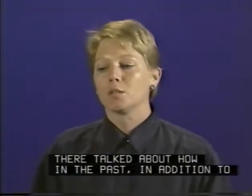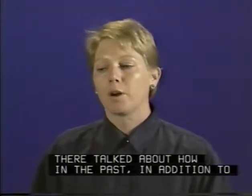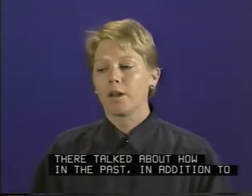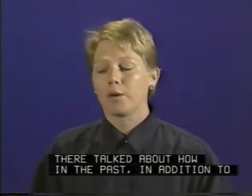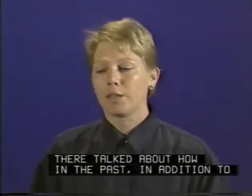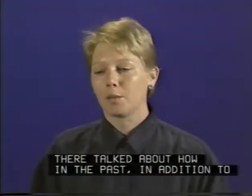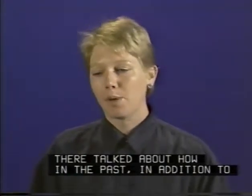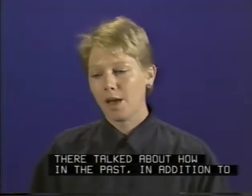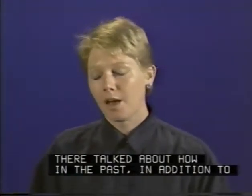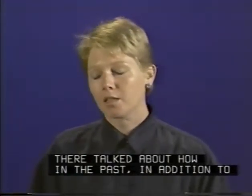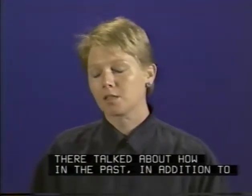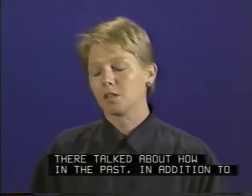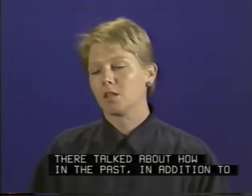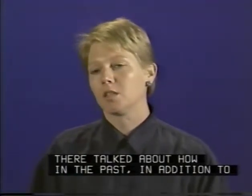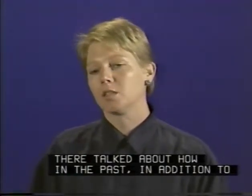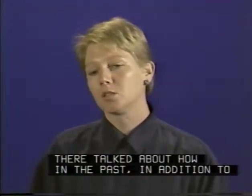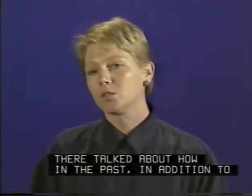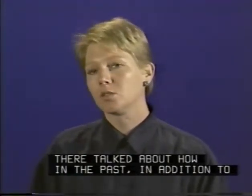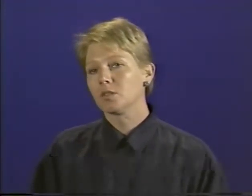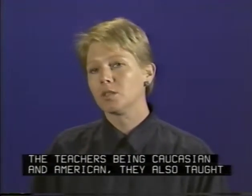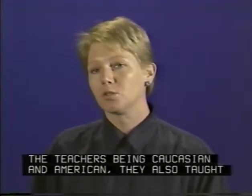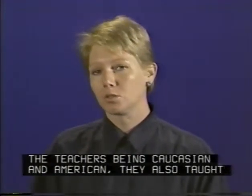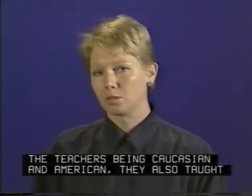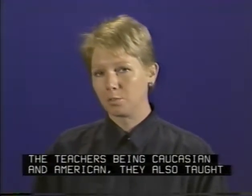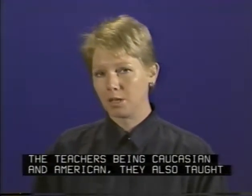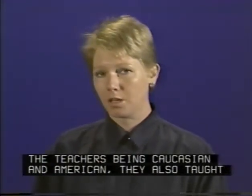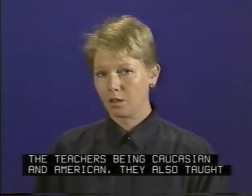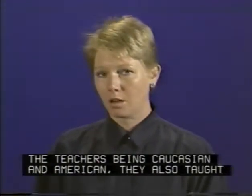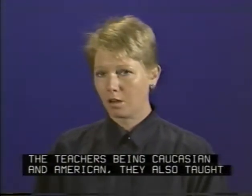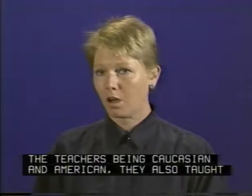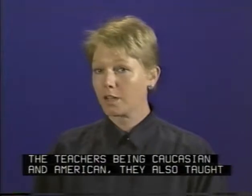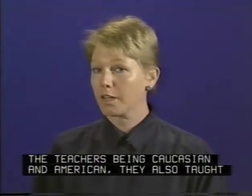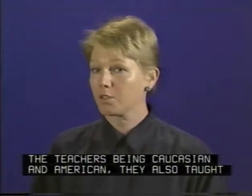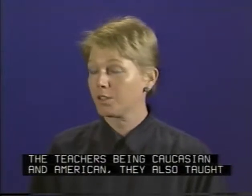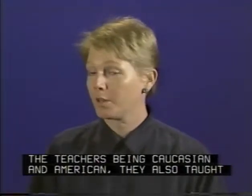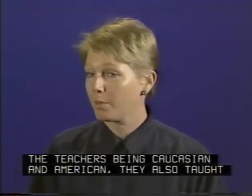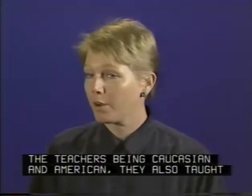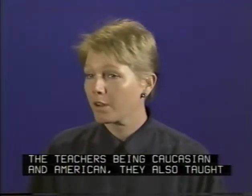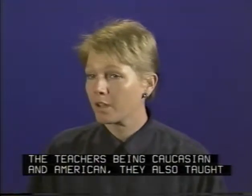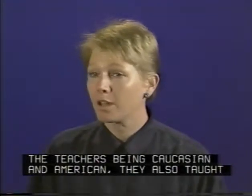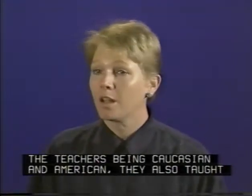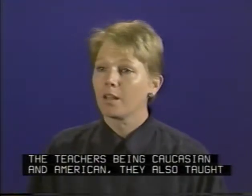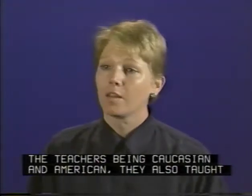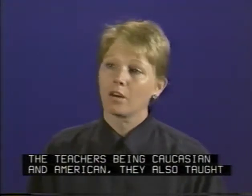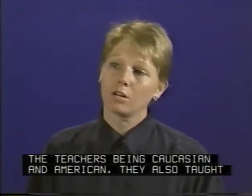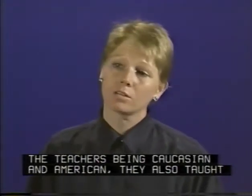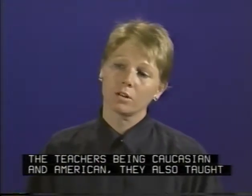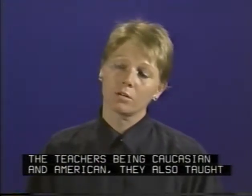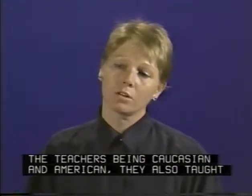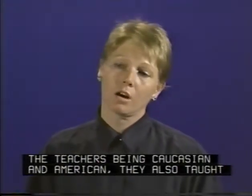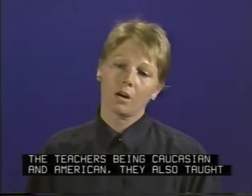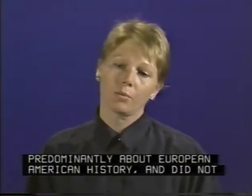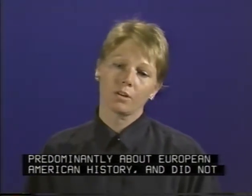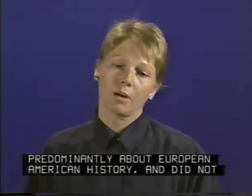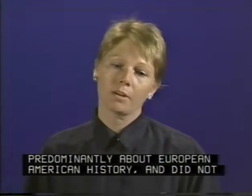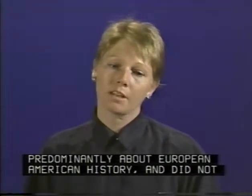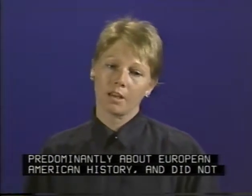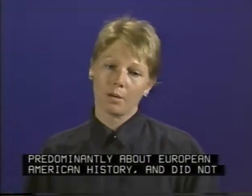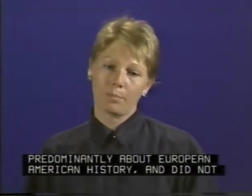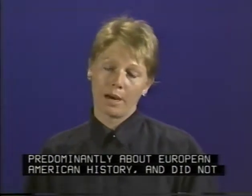about how in the past, in addition to the teachers being Caucasian and American, they also taught predominantly